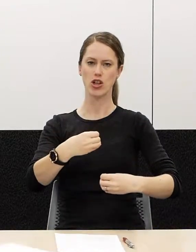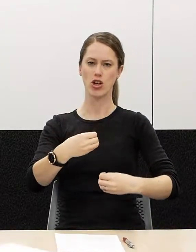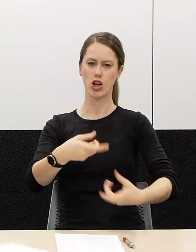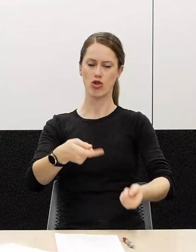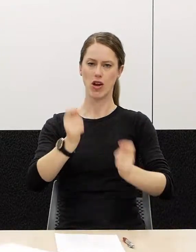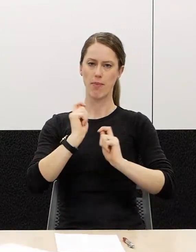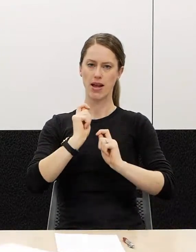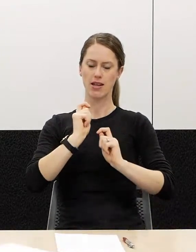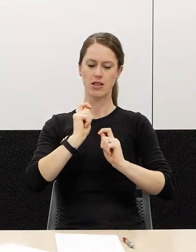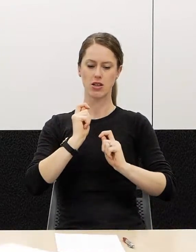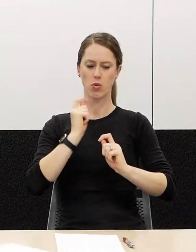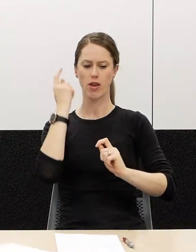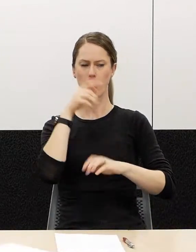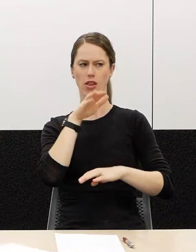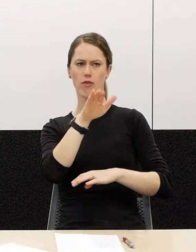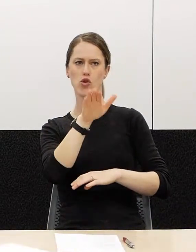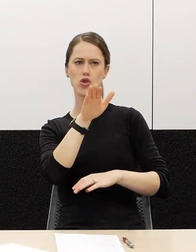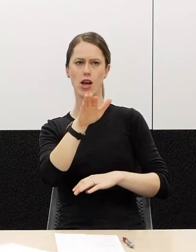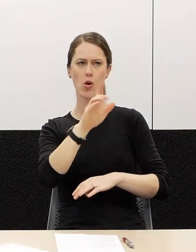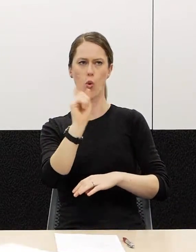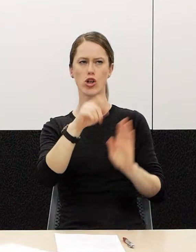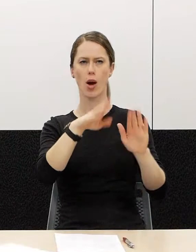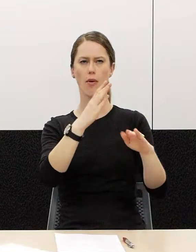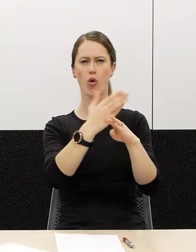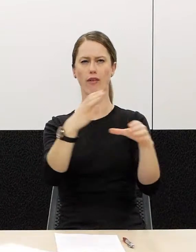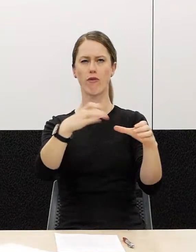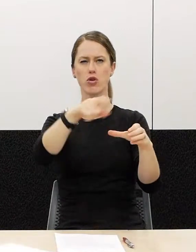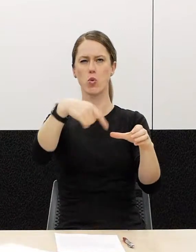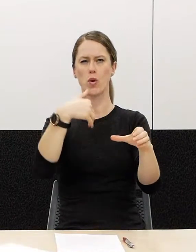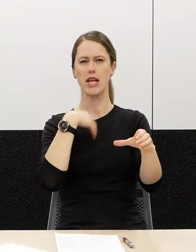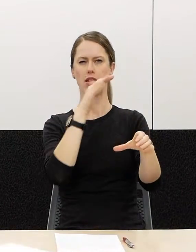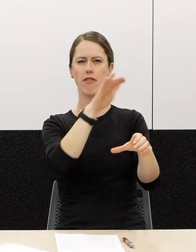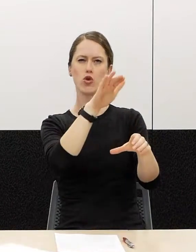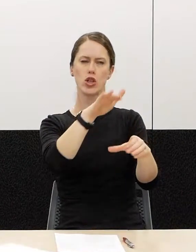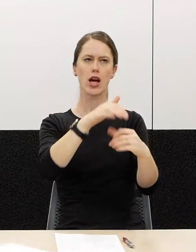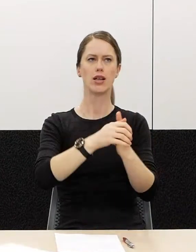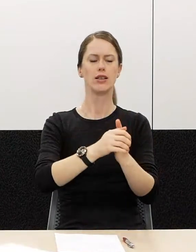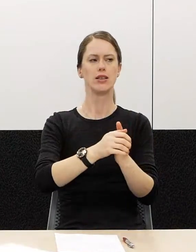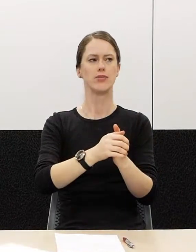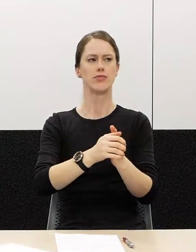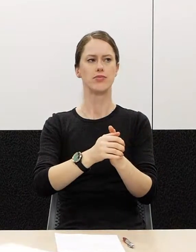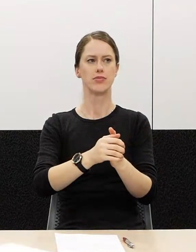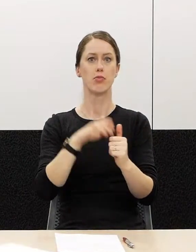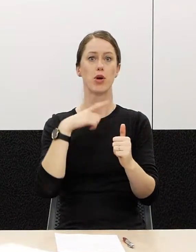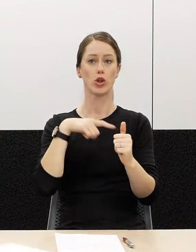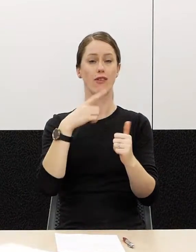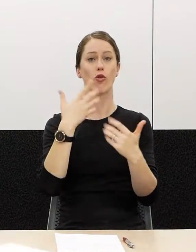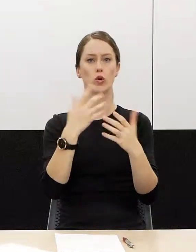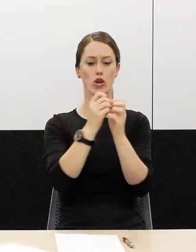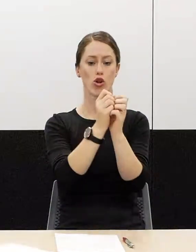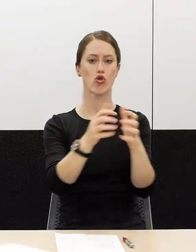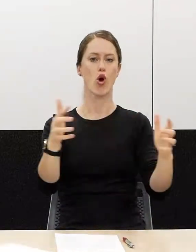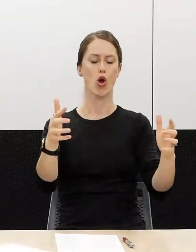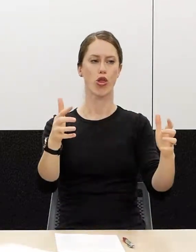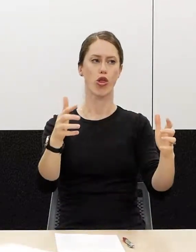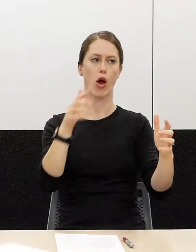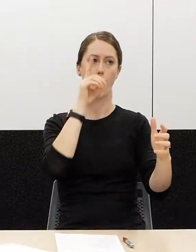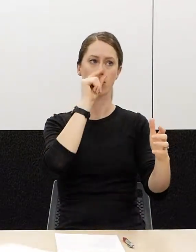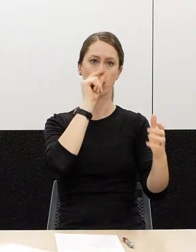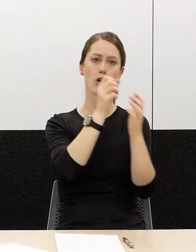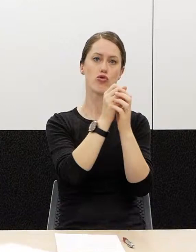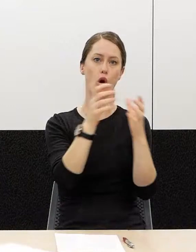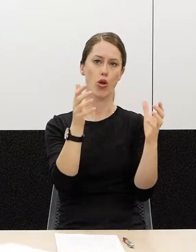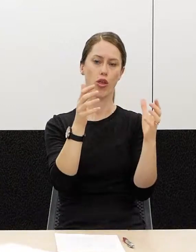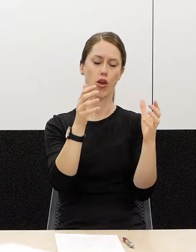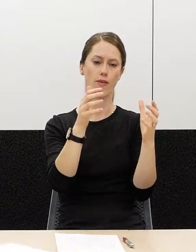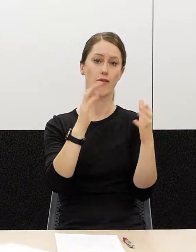at future projections of what kind of workforce we'd need, given the growth and the likely growth